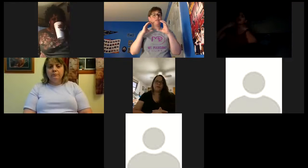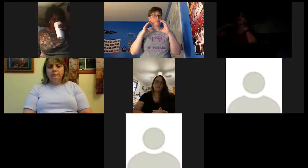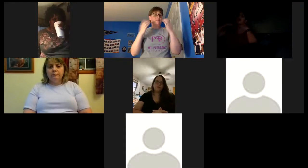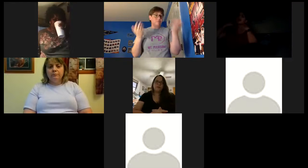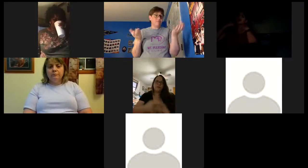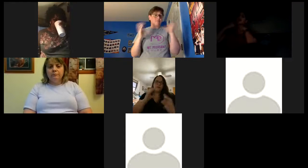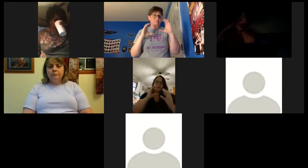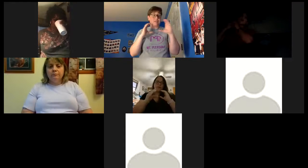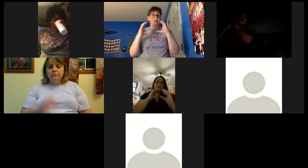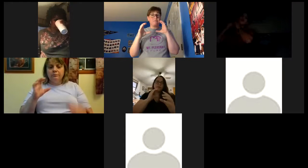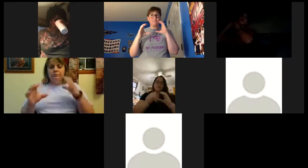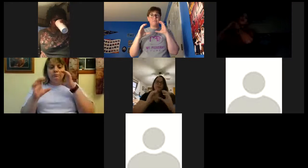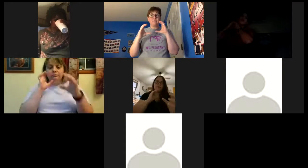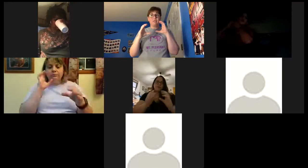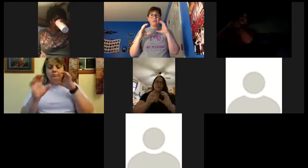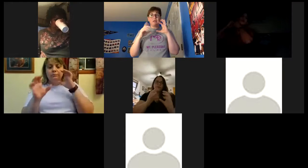it was with